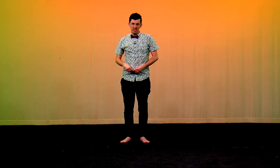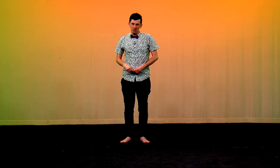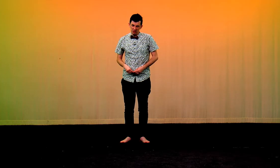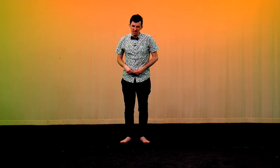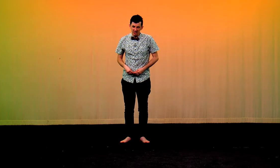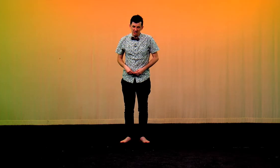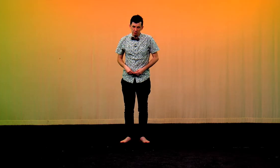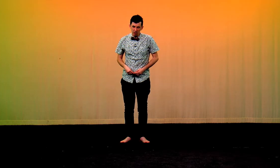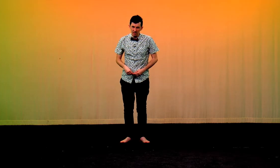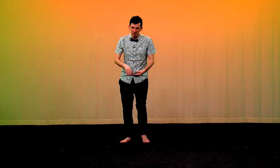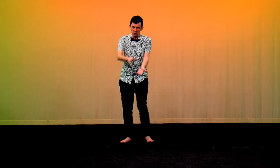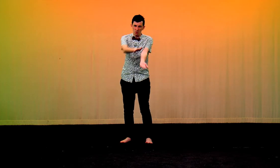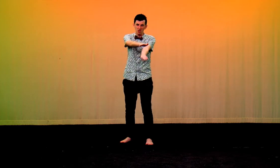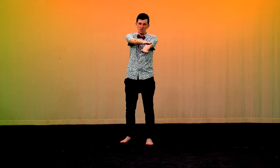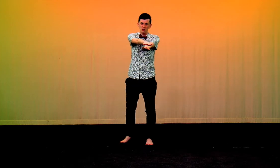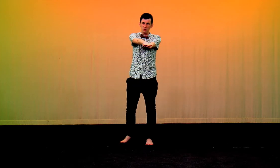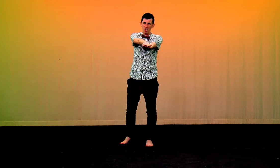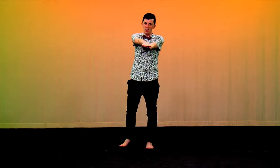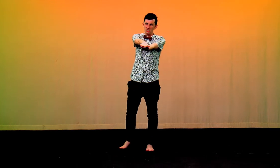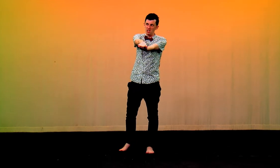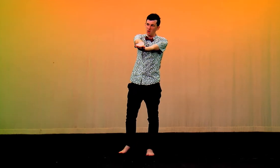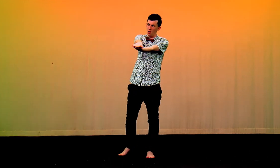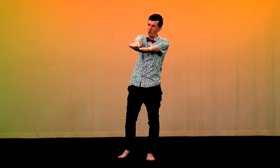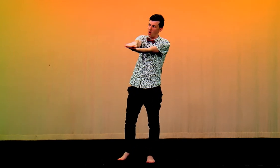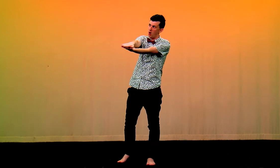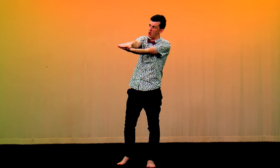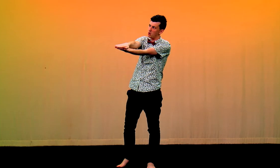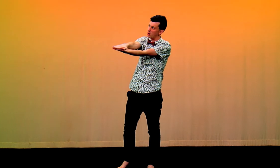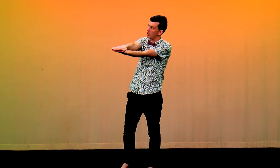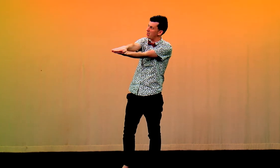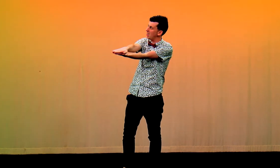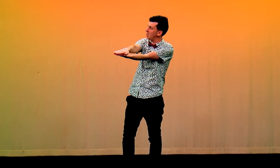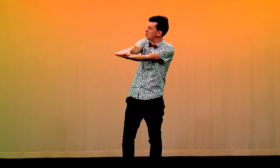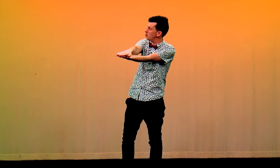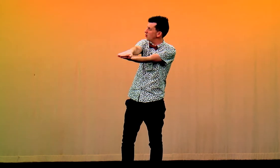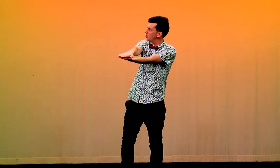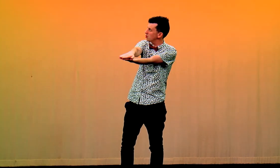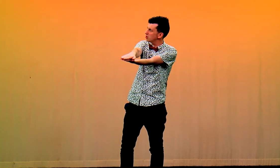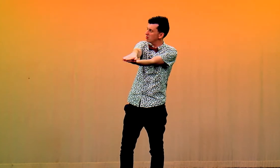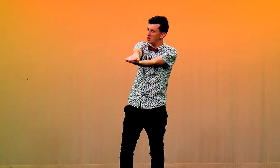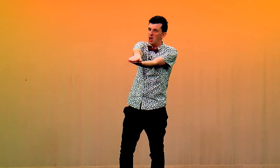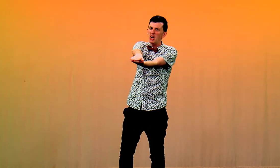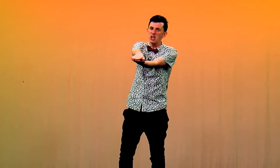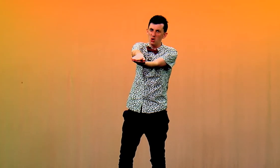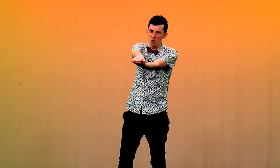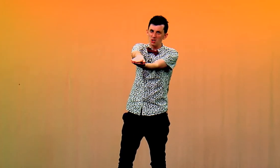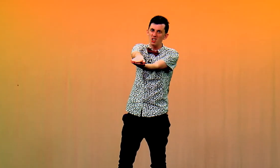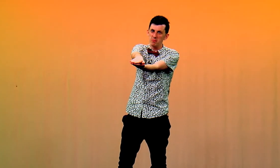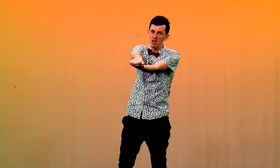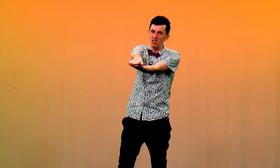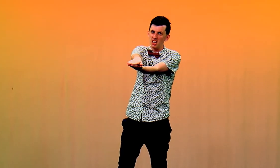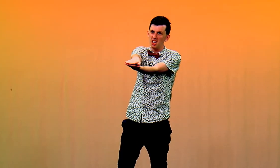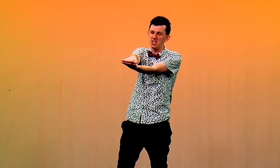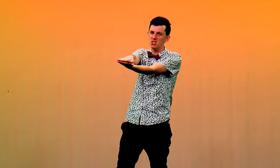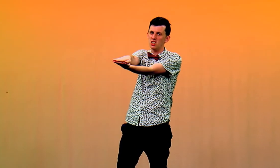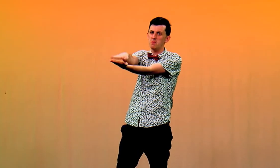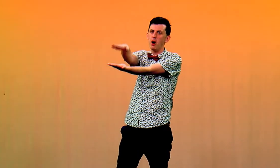It was at this point that Crocodile turned his long green jaws. He looked at Monkey and he said,